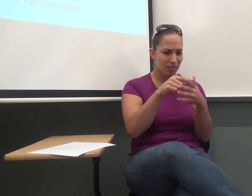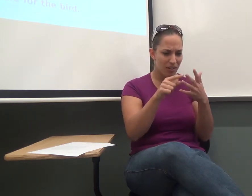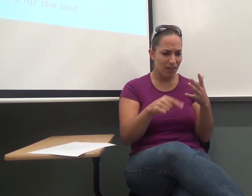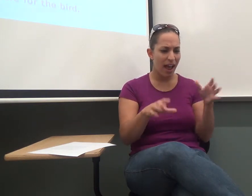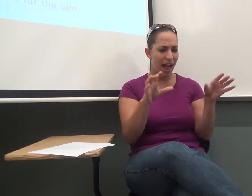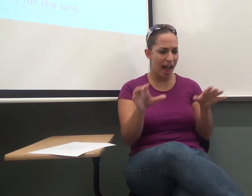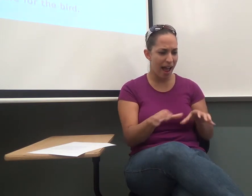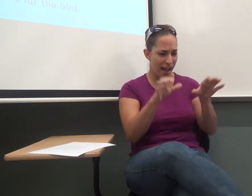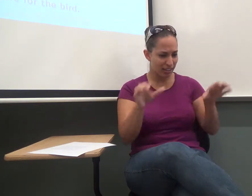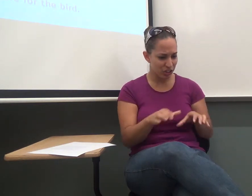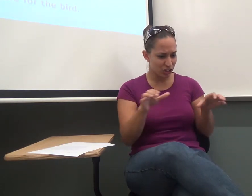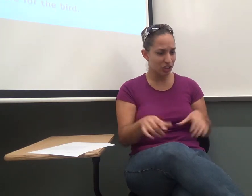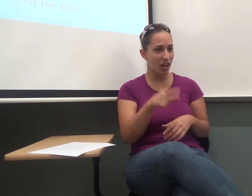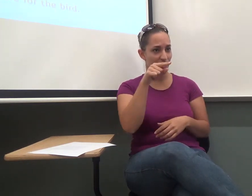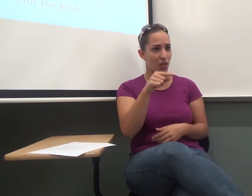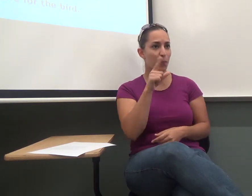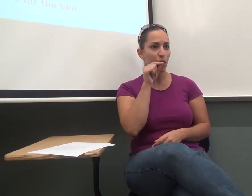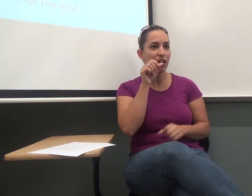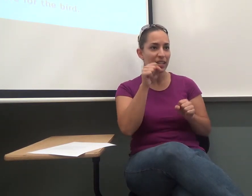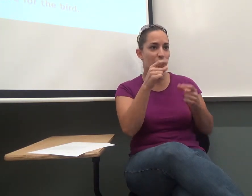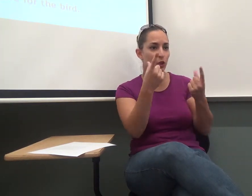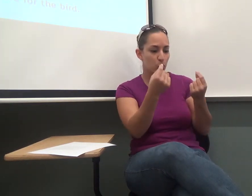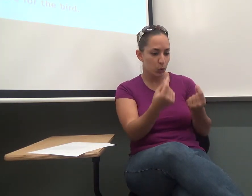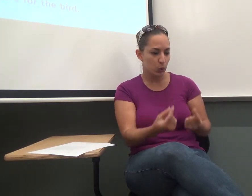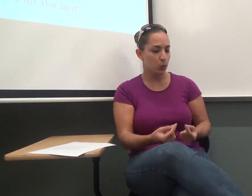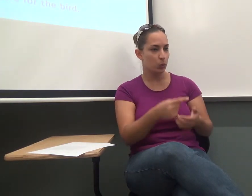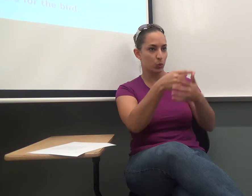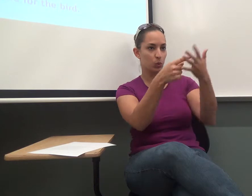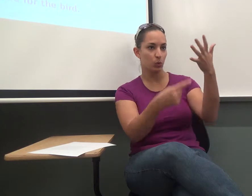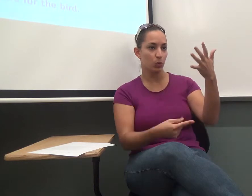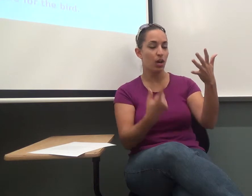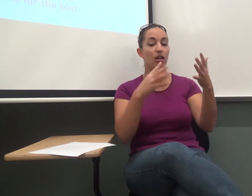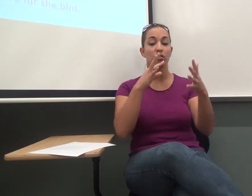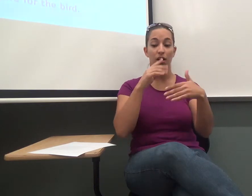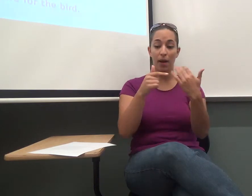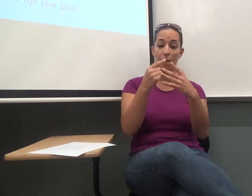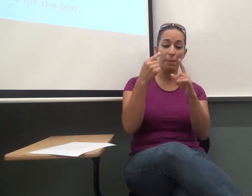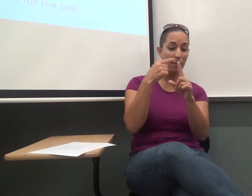this particular paragraph, we're talking about positive things about cockatiels,